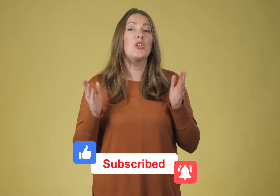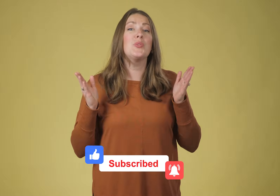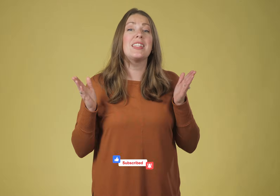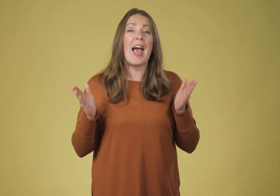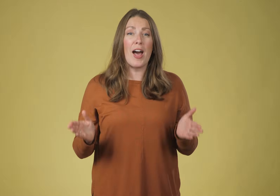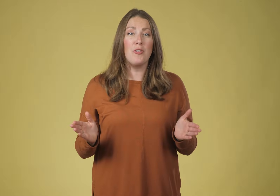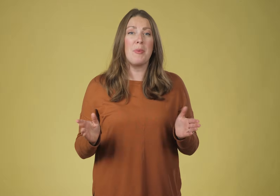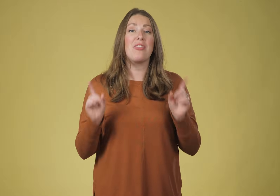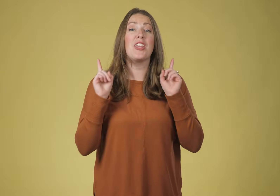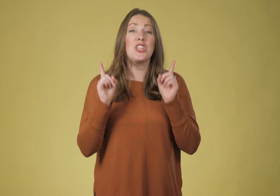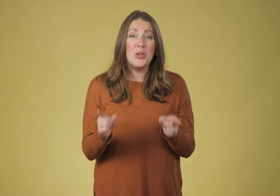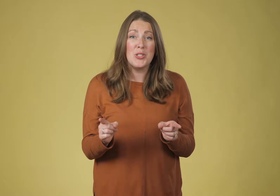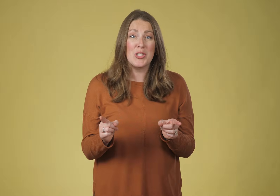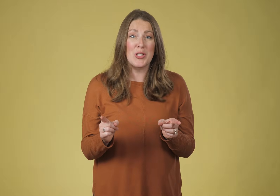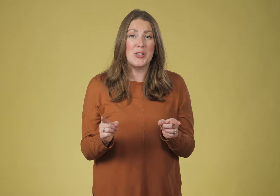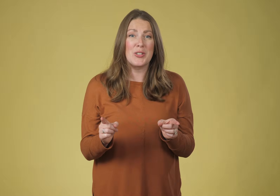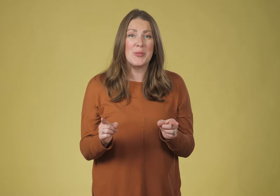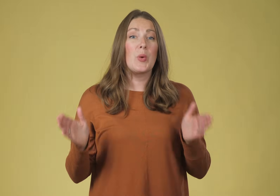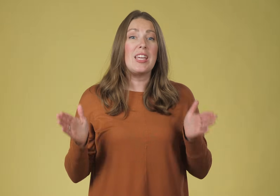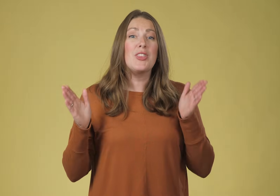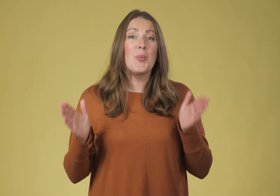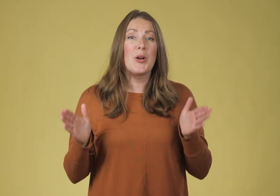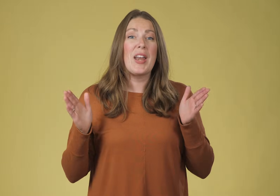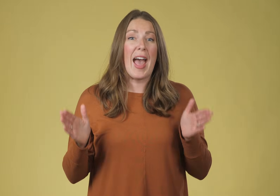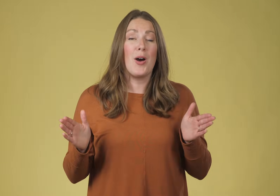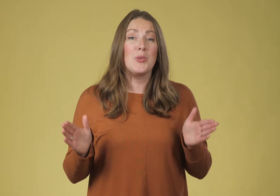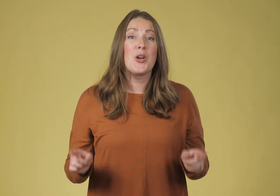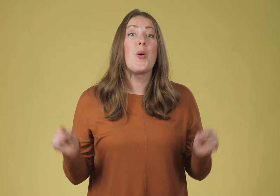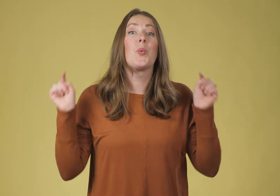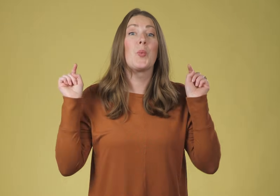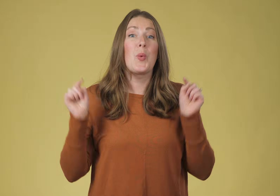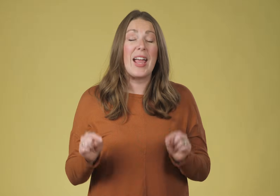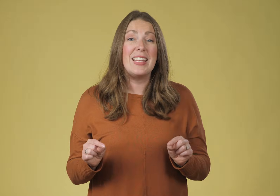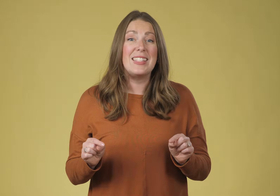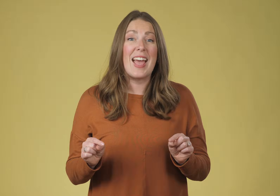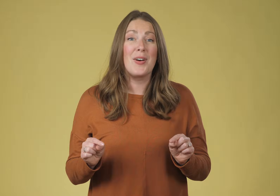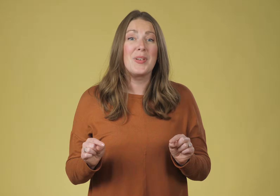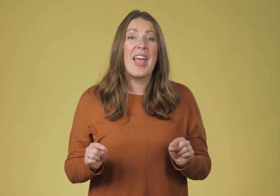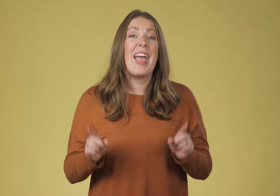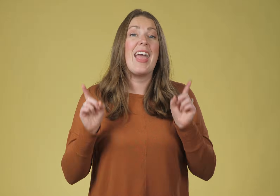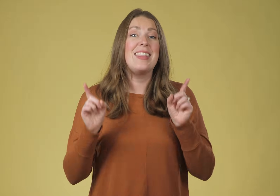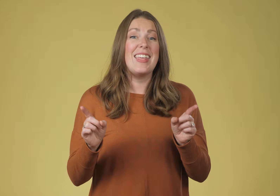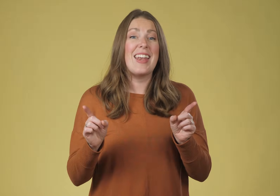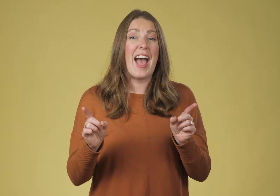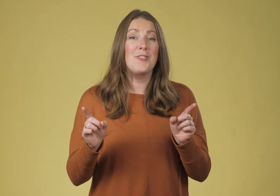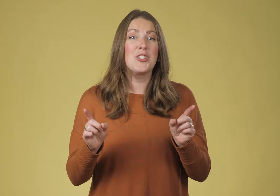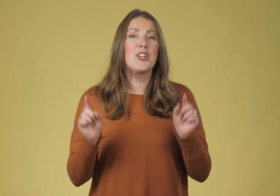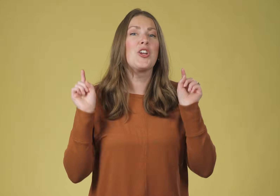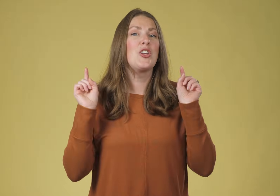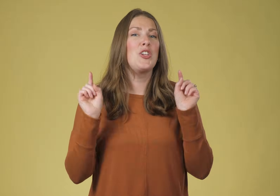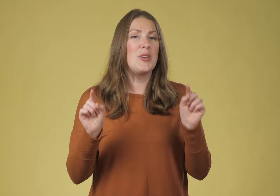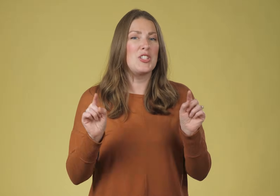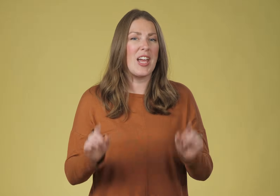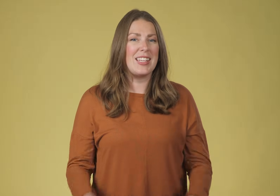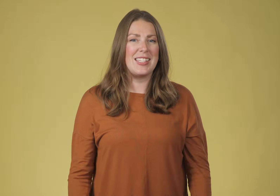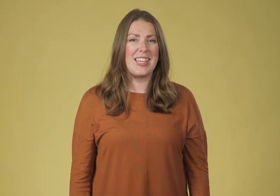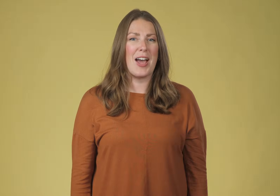using the alphabet that you just learned. Read the word out, write it down, and then after, you can check and see how you